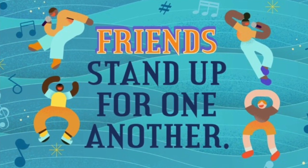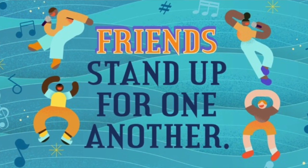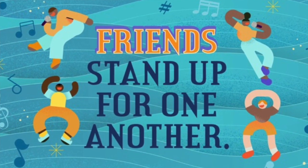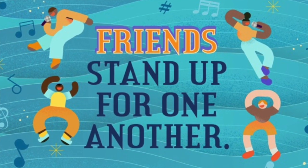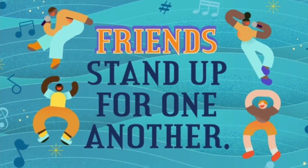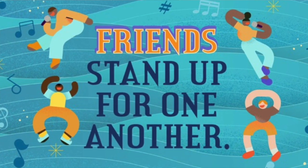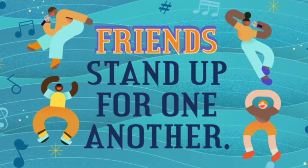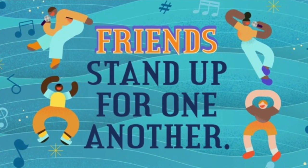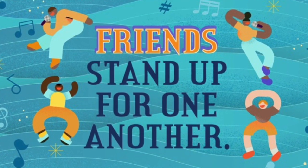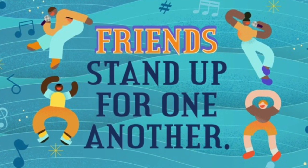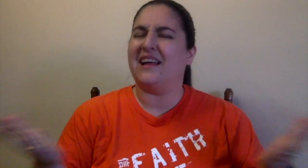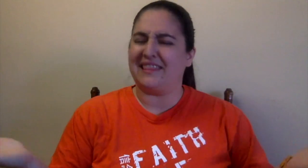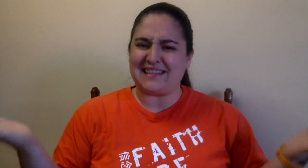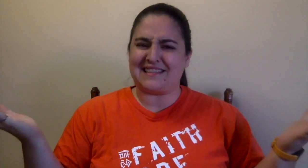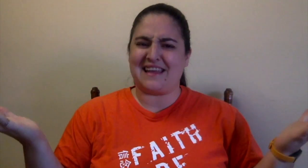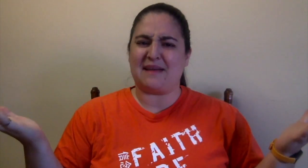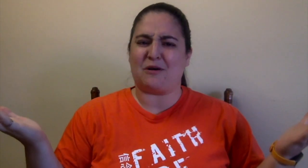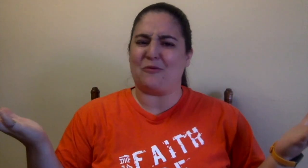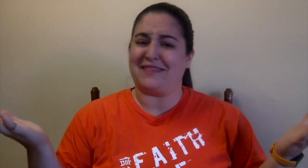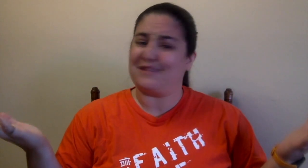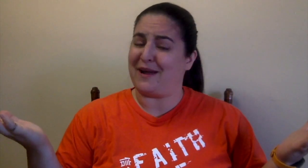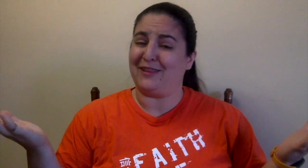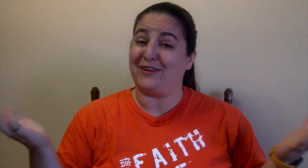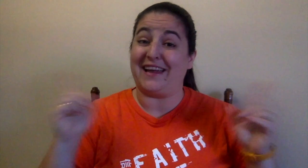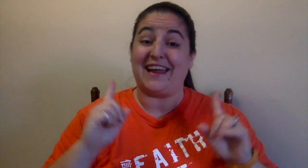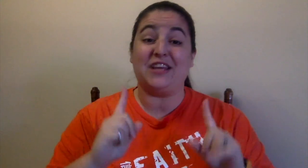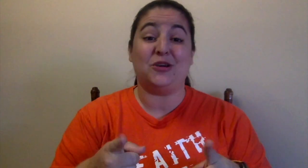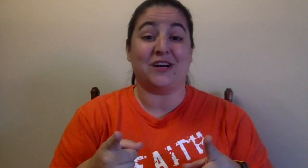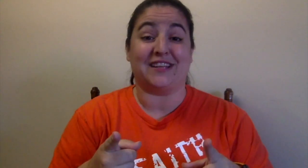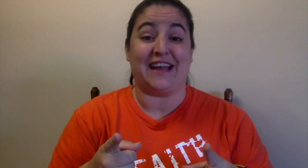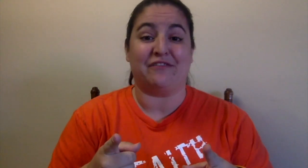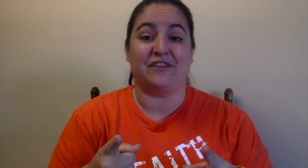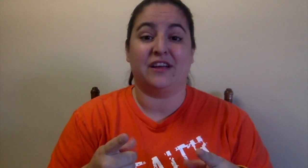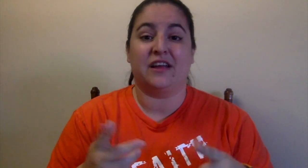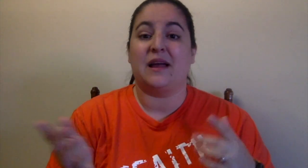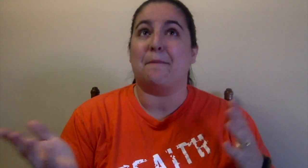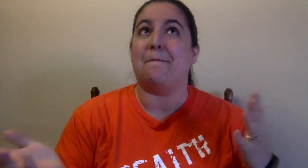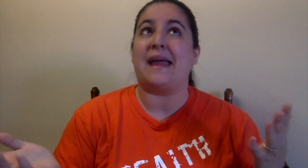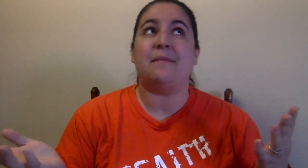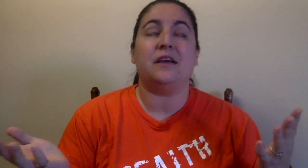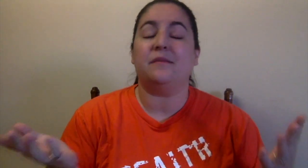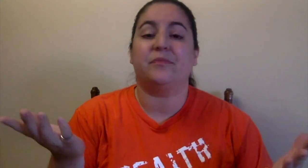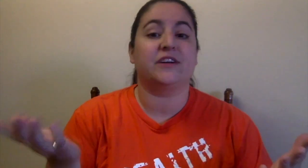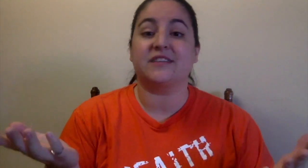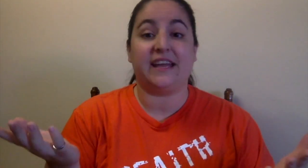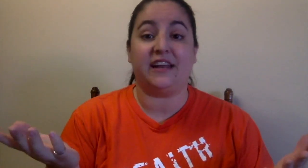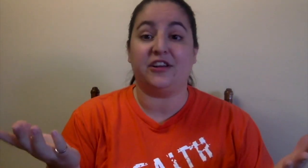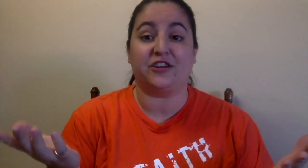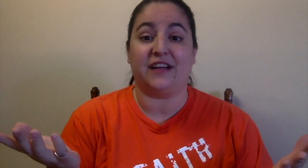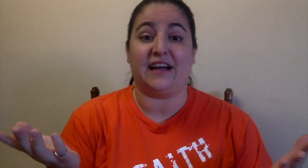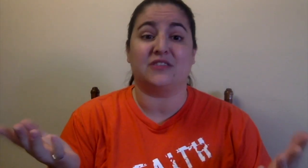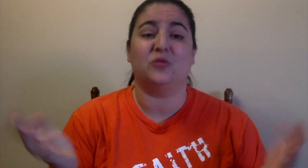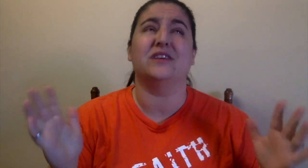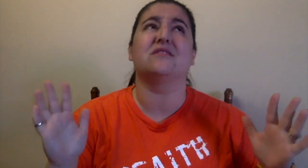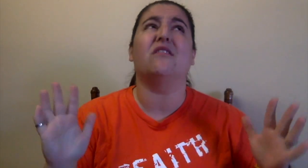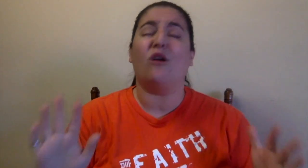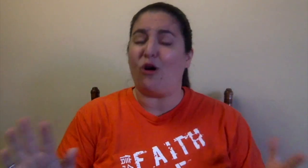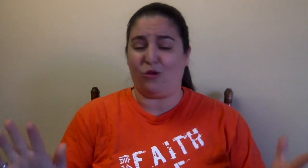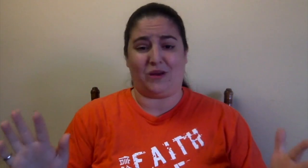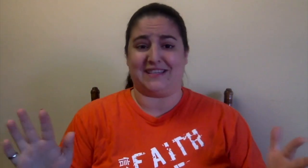and more people learned about Jesus. Friends stand up for one another. Say that with